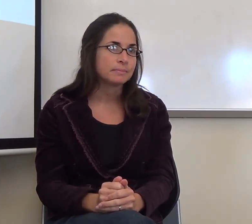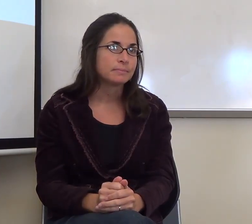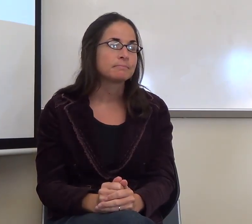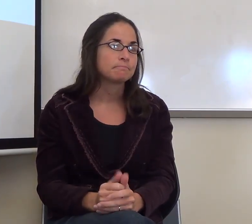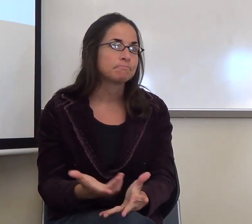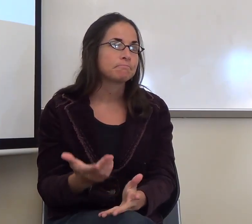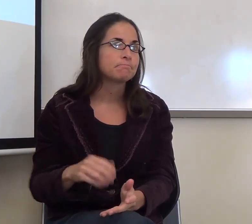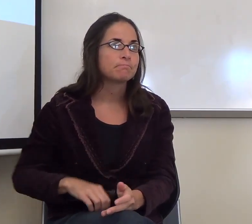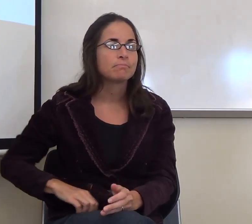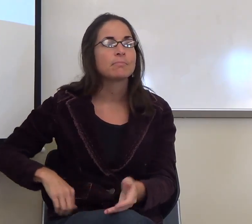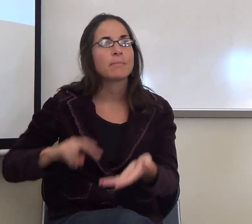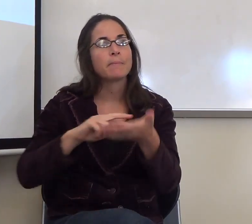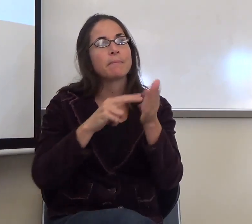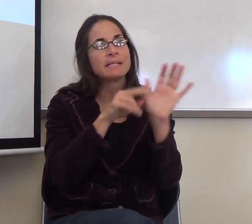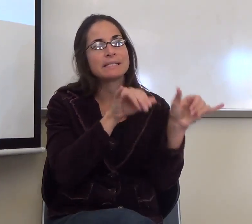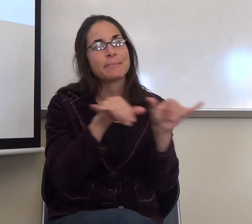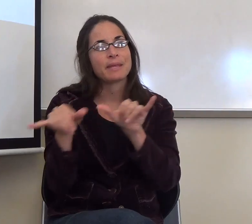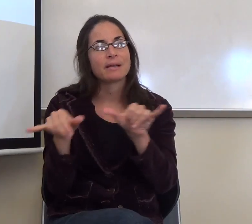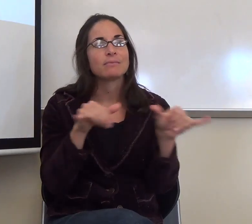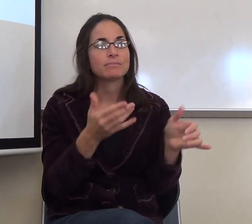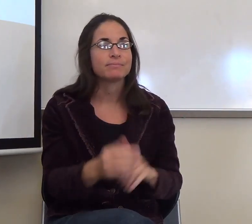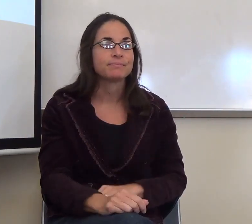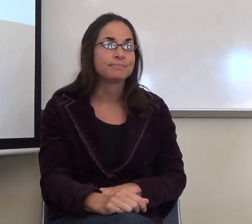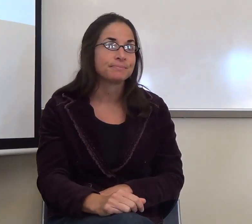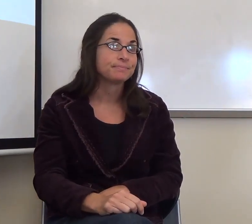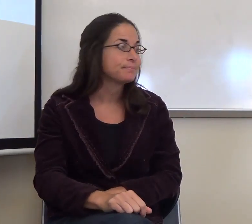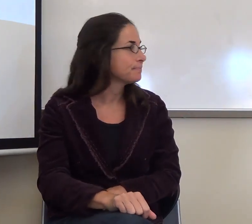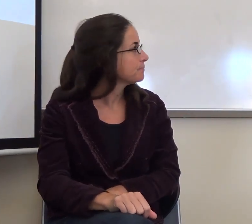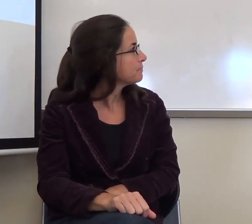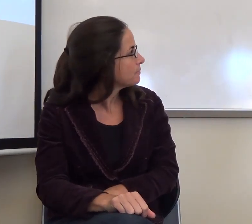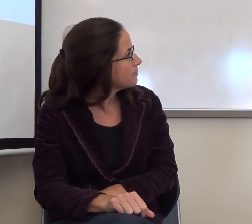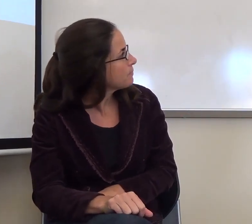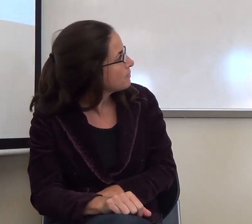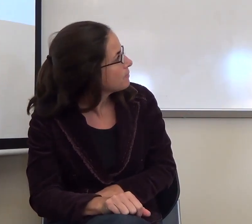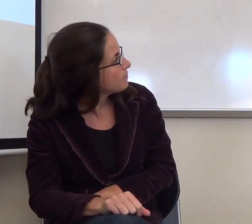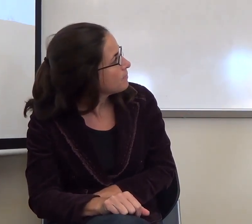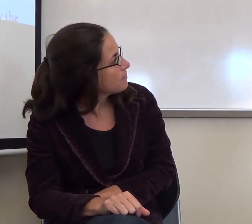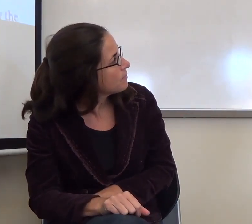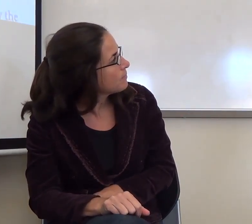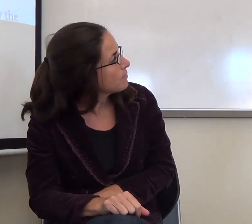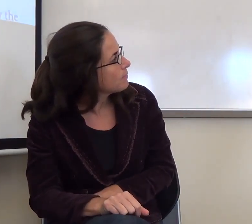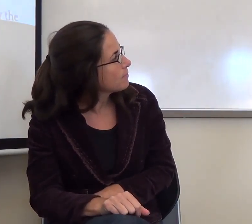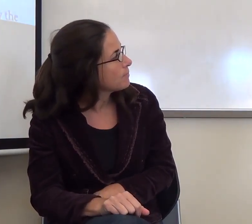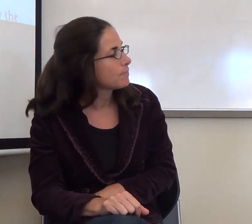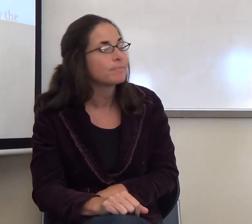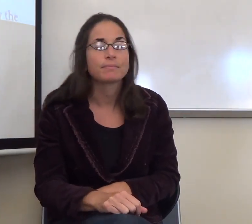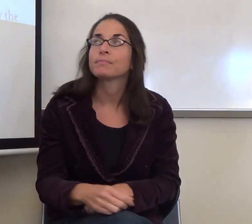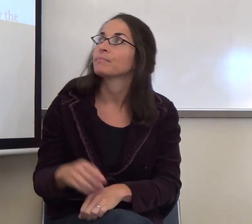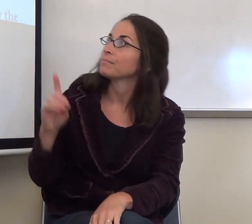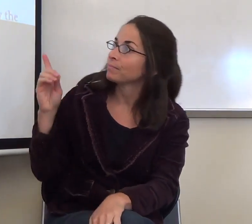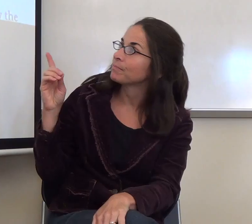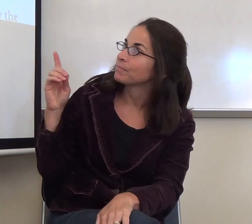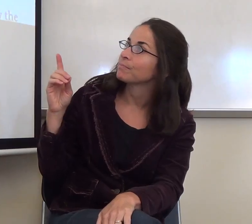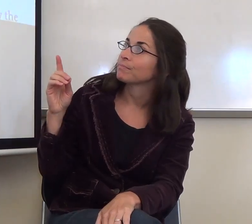right? That's all that is. Same thing here. Figure the topic and then write out the main idea as a